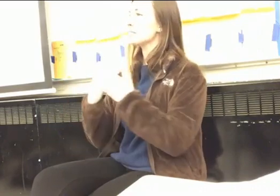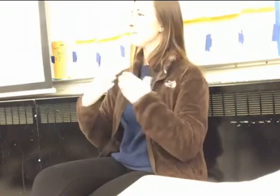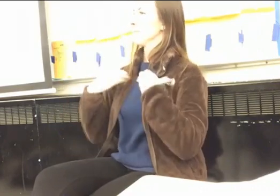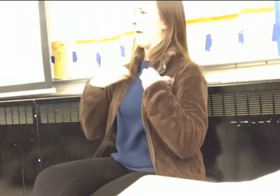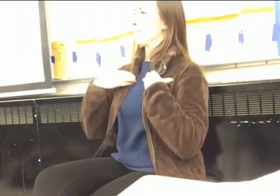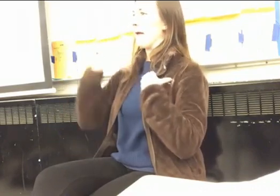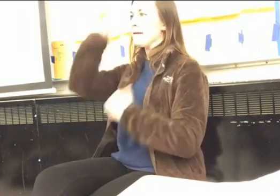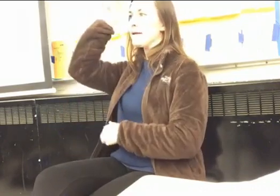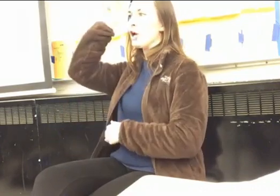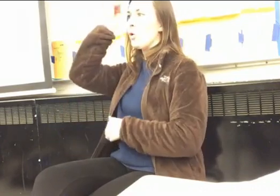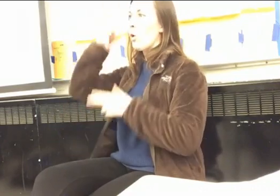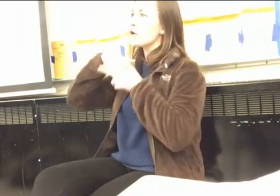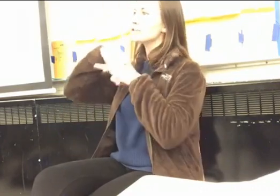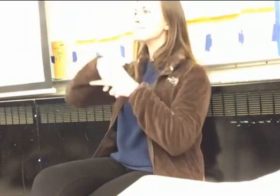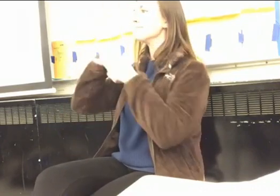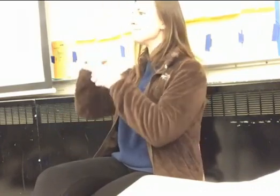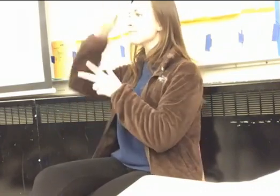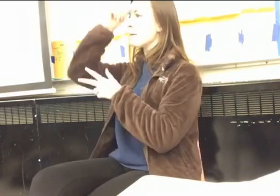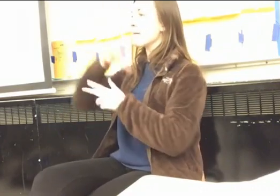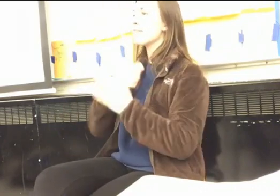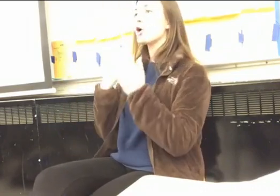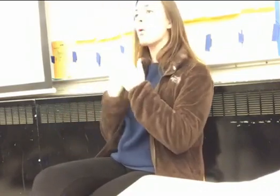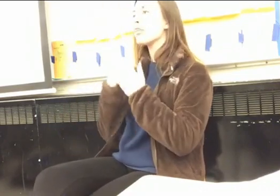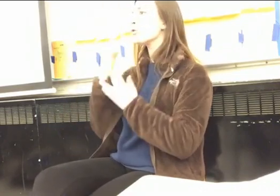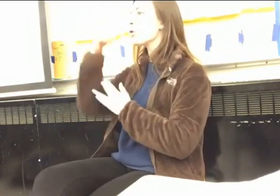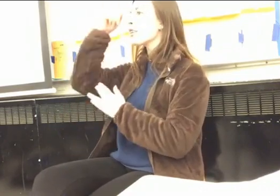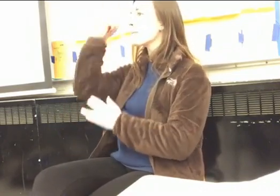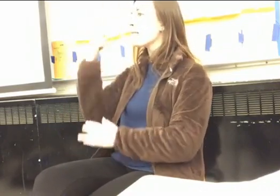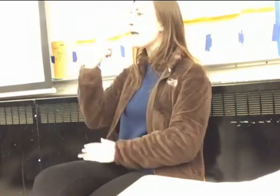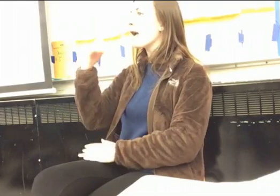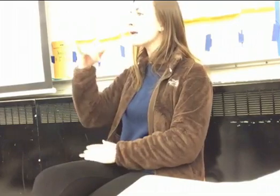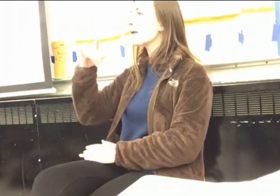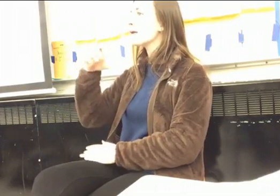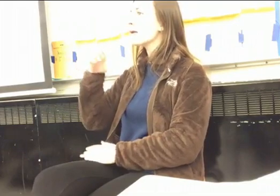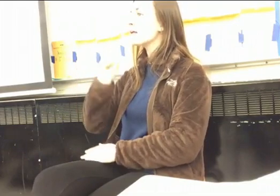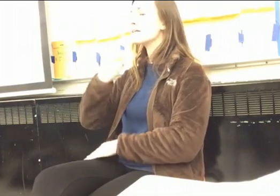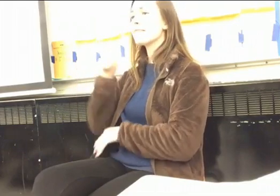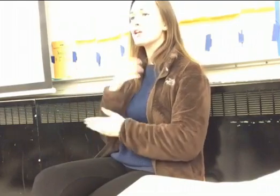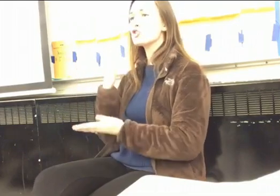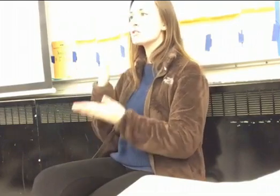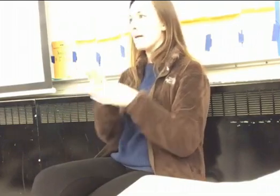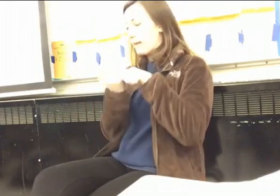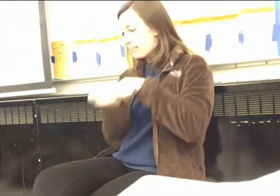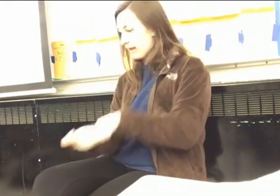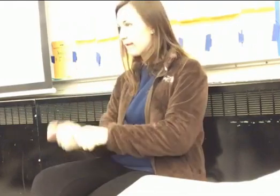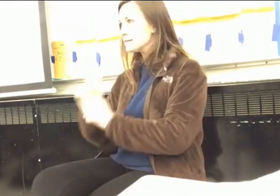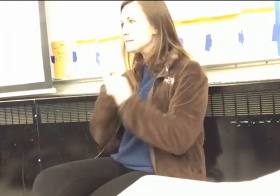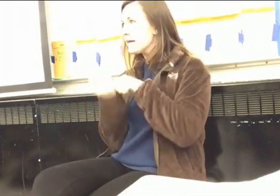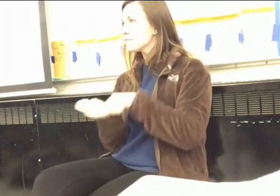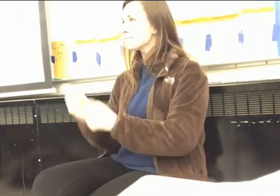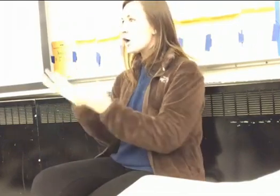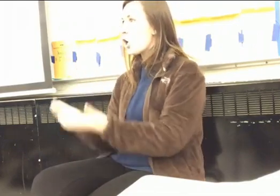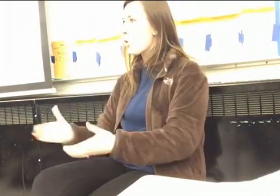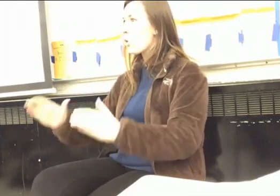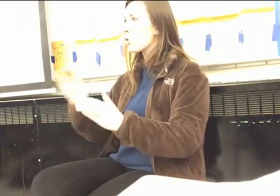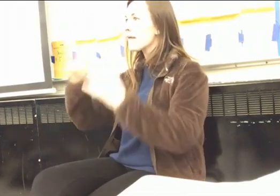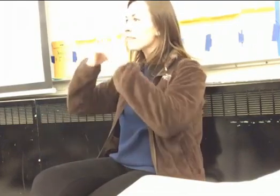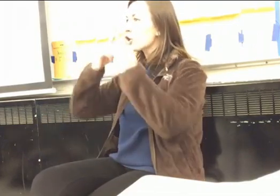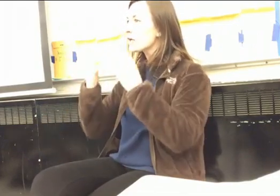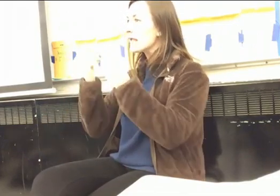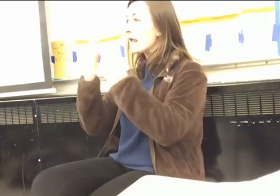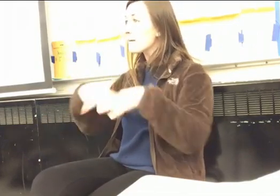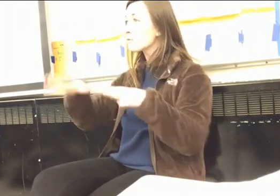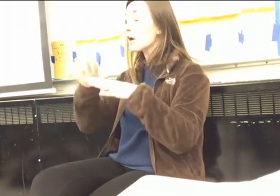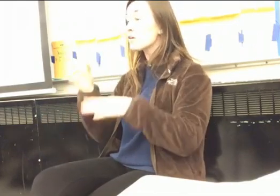horsemen are going through the Black Hills. They stop overnight. They dig a hole in their little campground. They